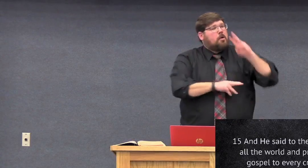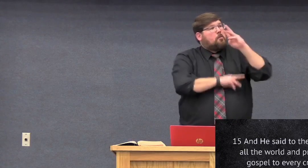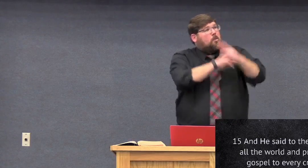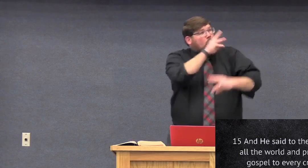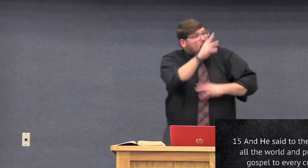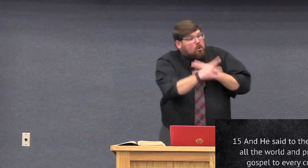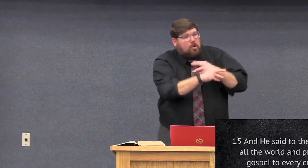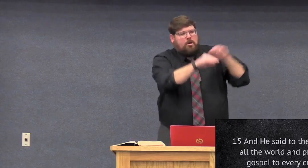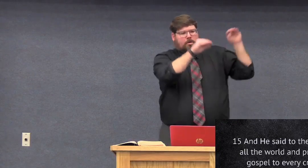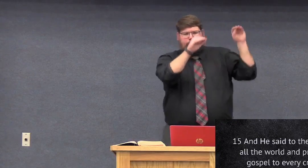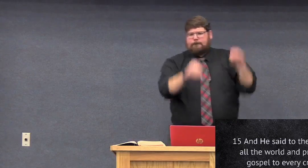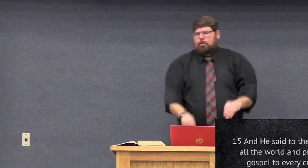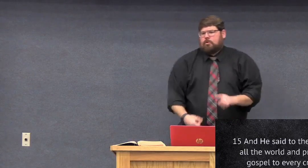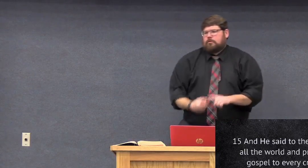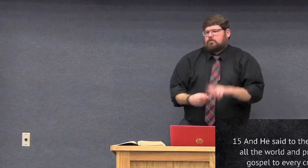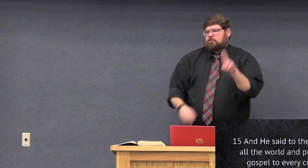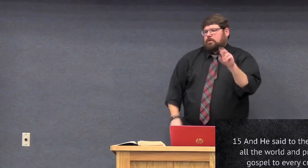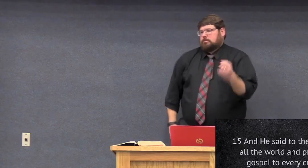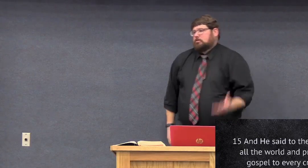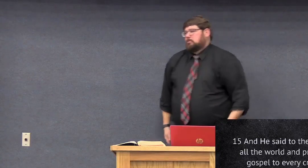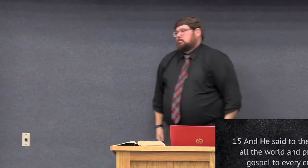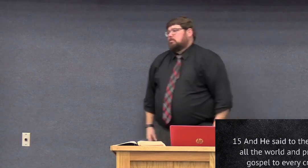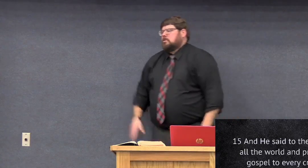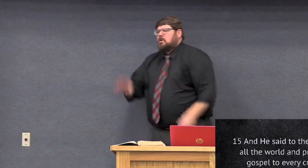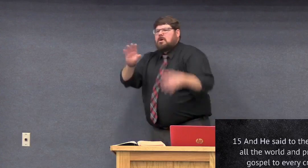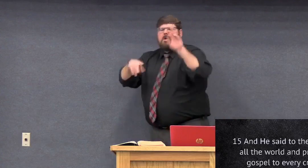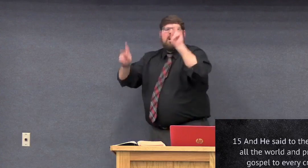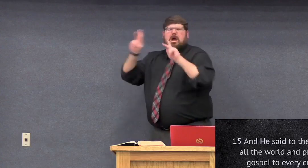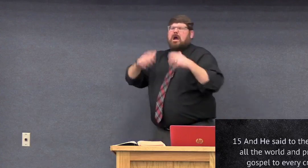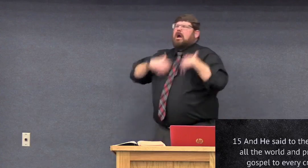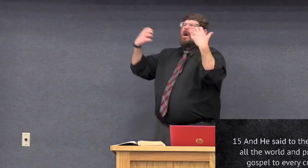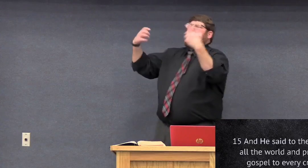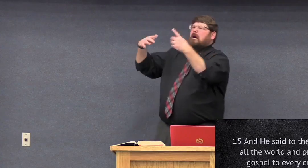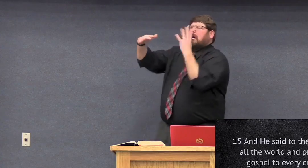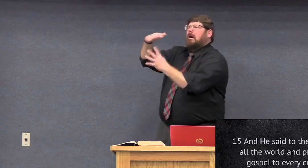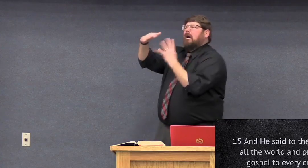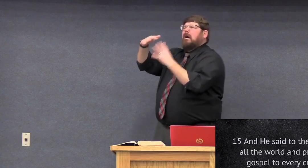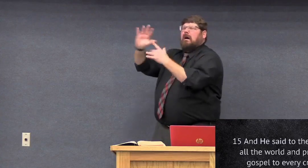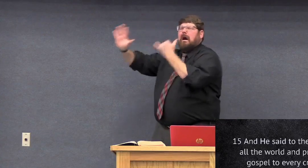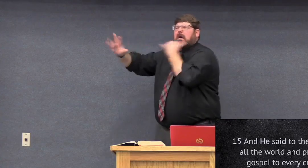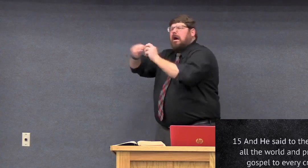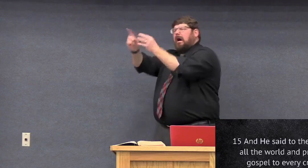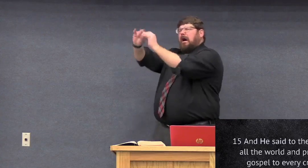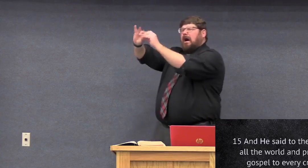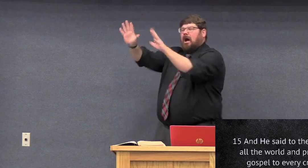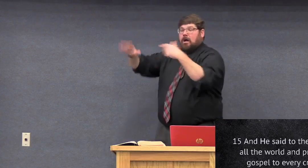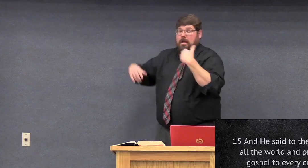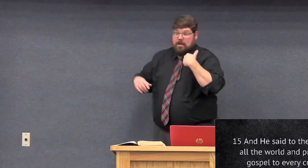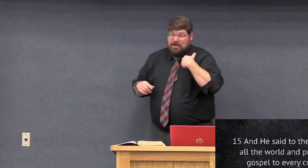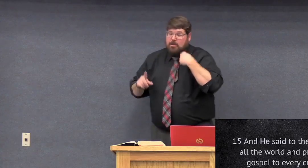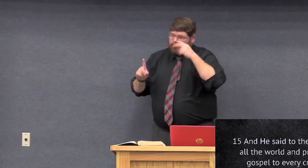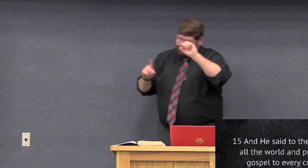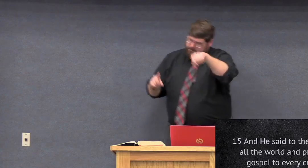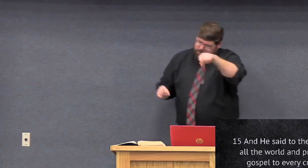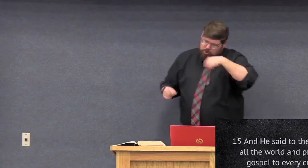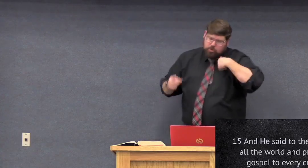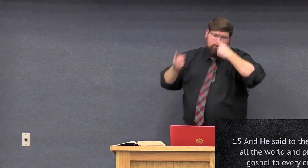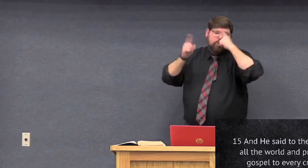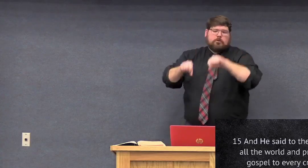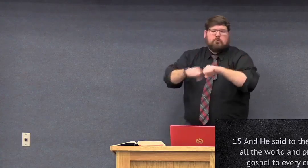Why is that? Because the world moves here. You know, we see people are upset about immigration, and, you know,